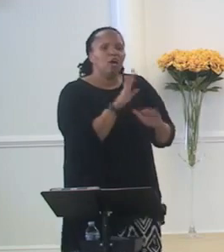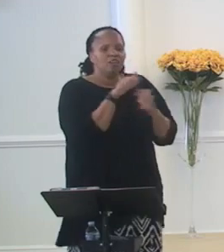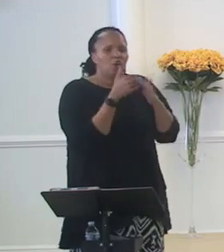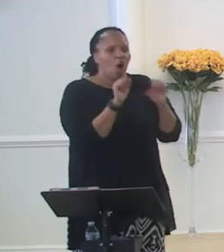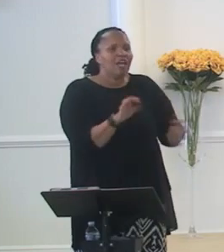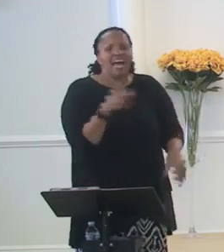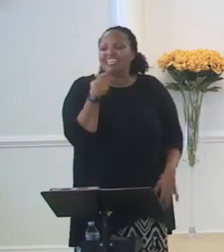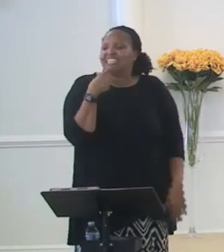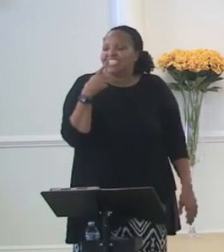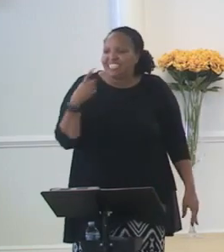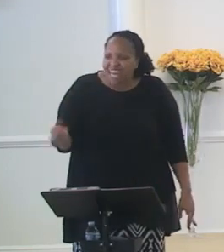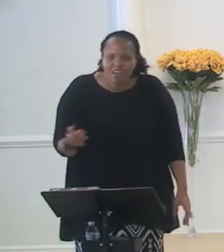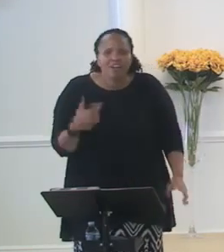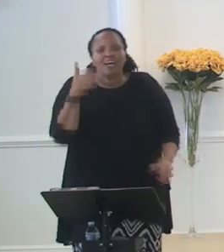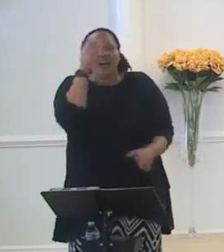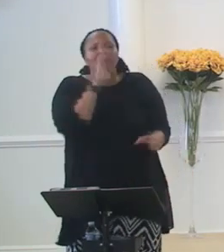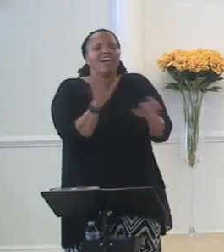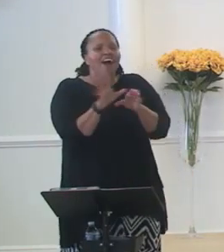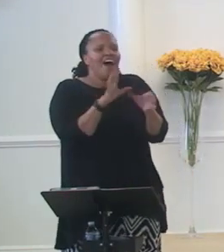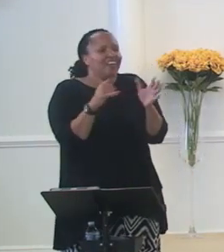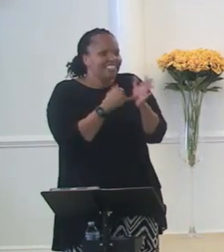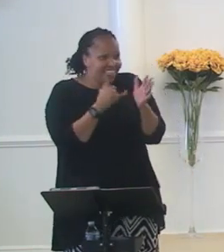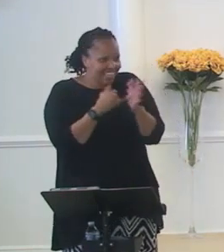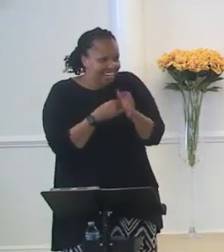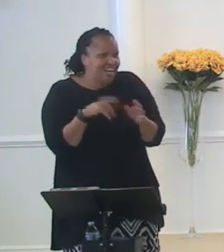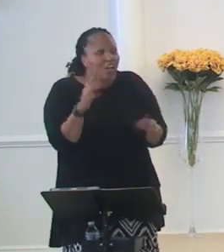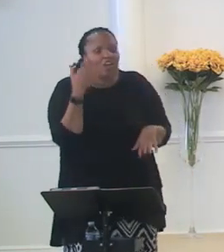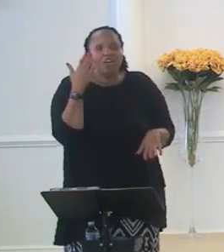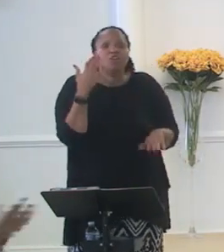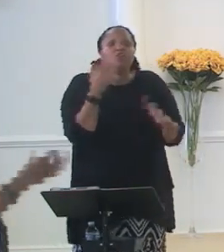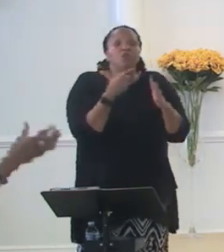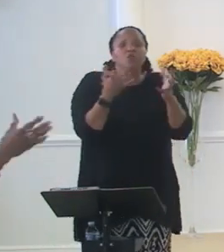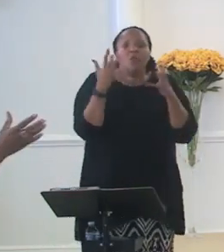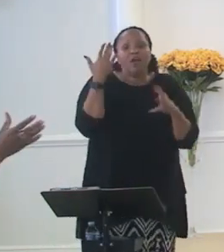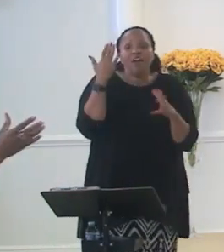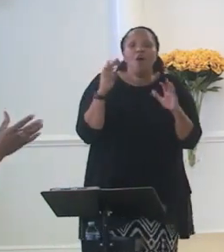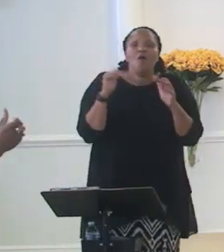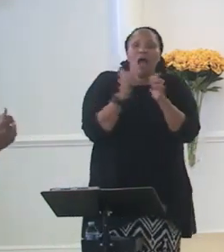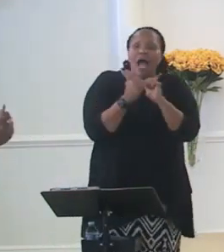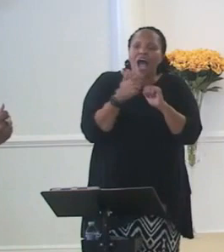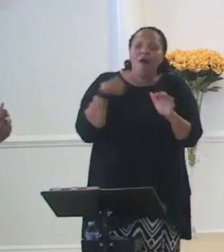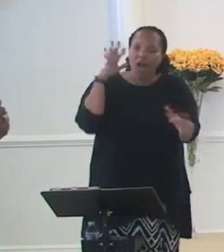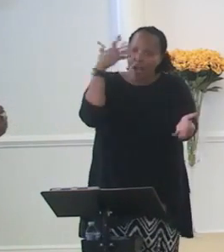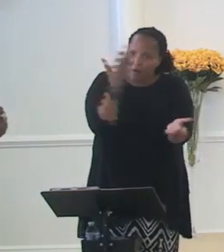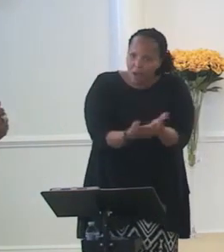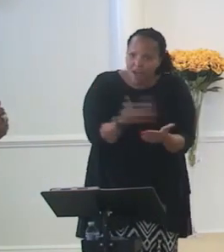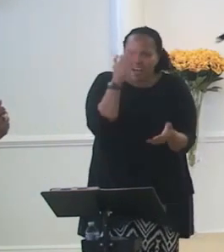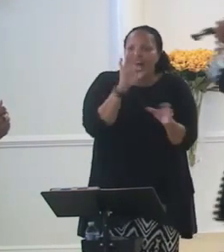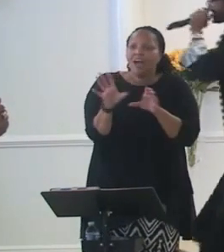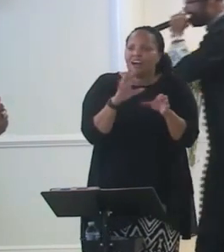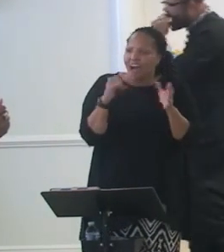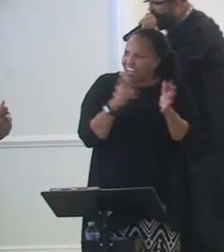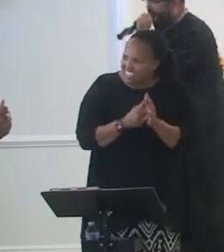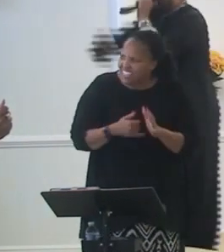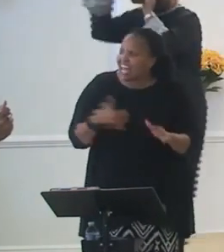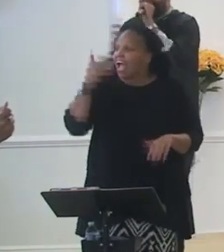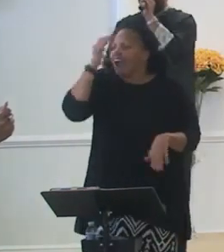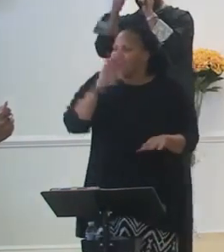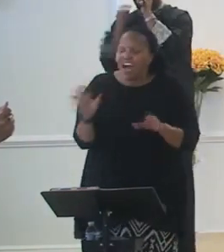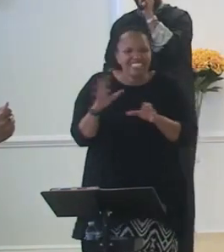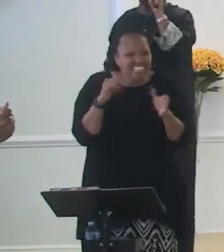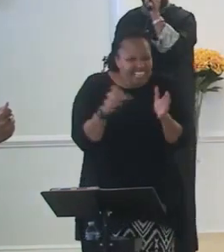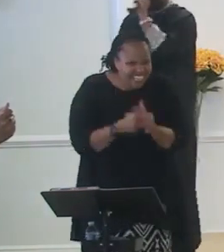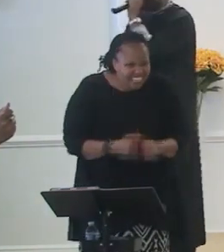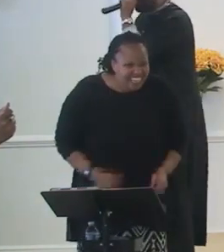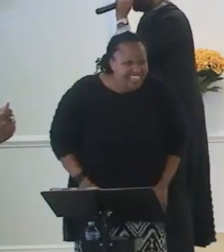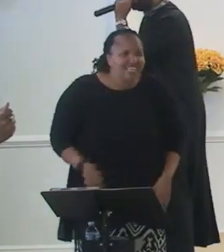can tell you is God did it. You want to know how I got here? God did it. You want to know how I got here?